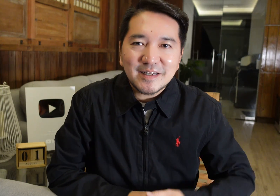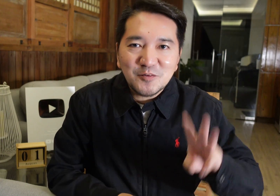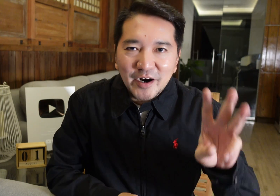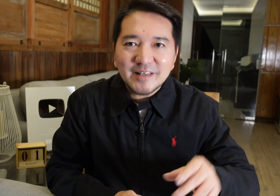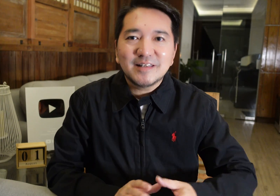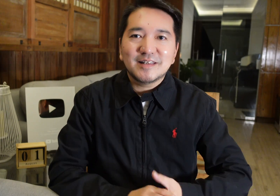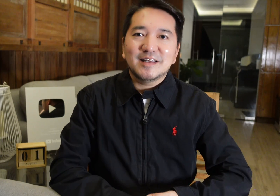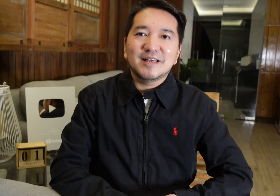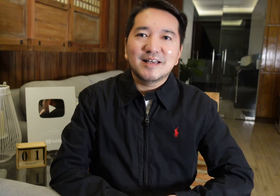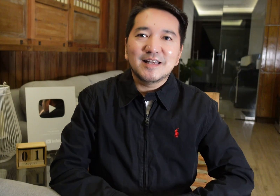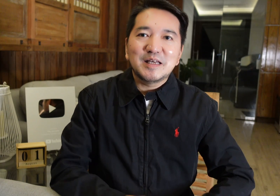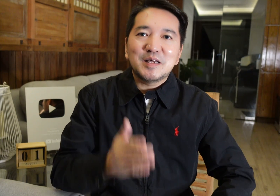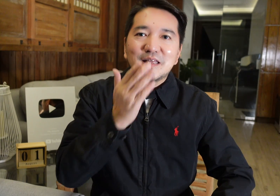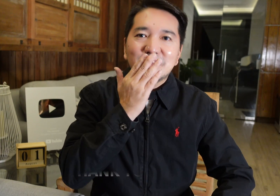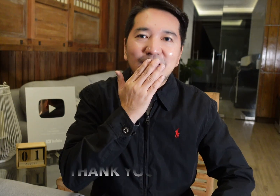Third word, thank you.